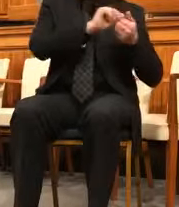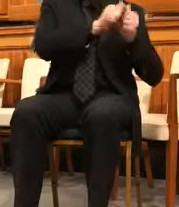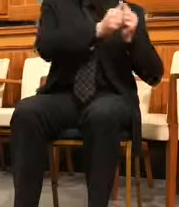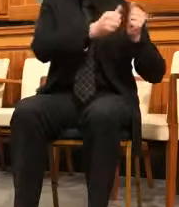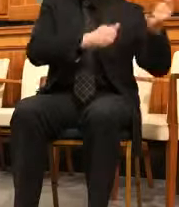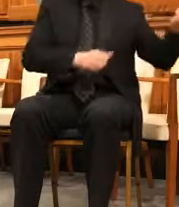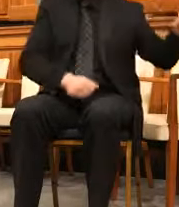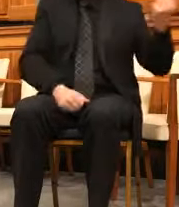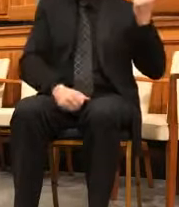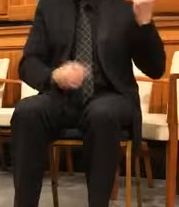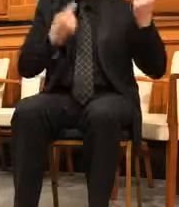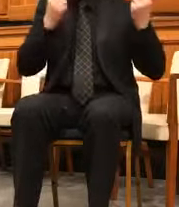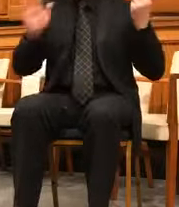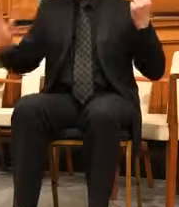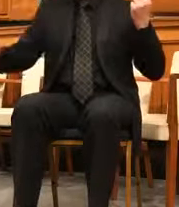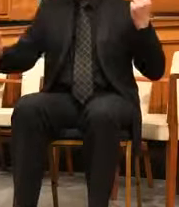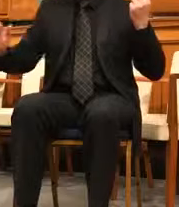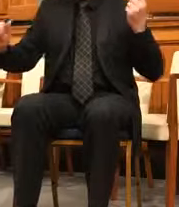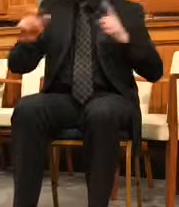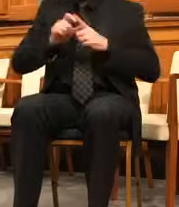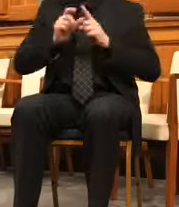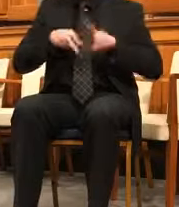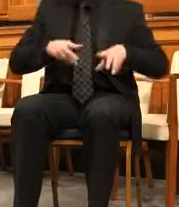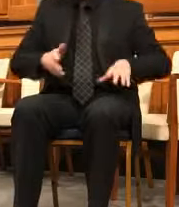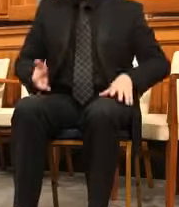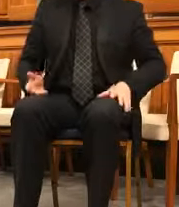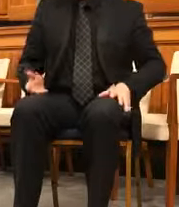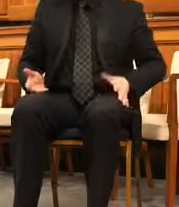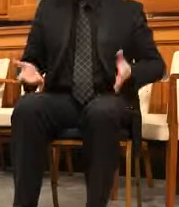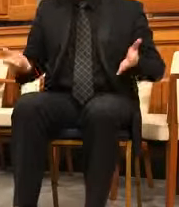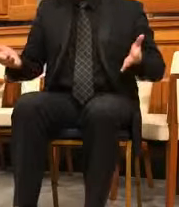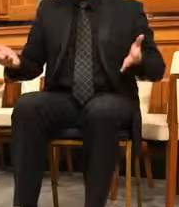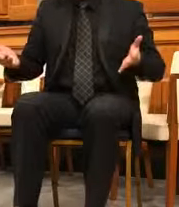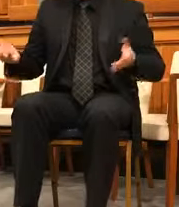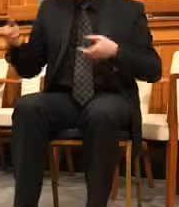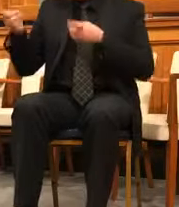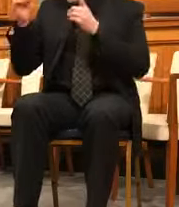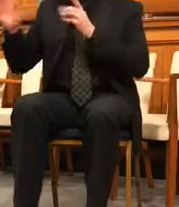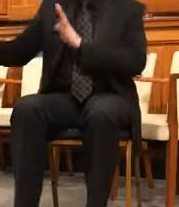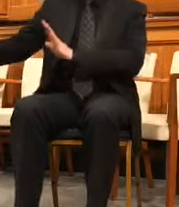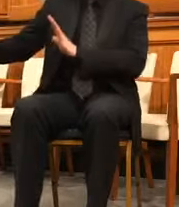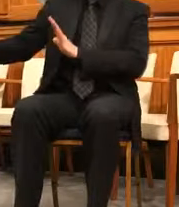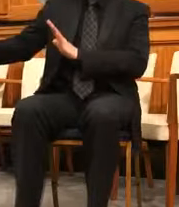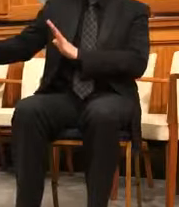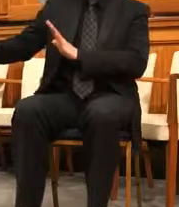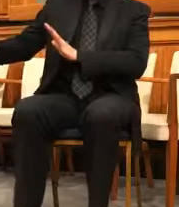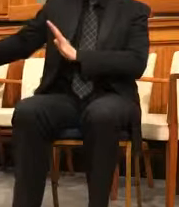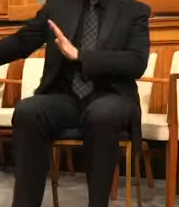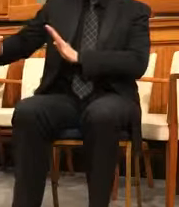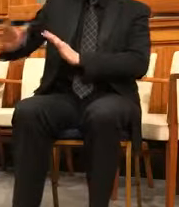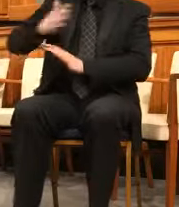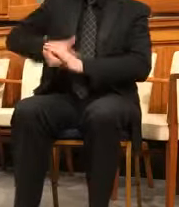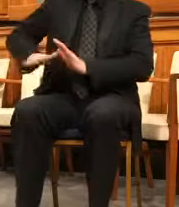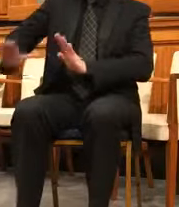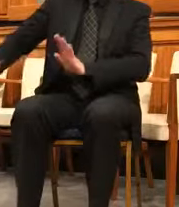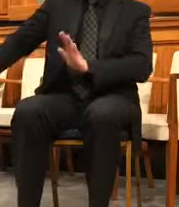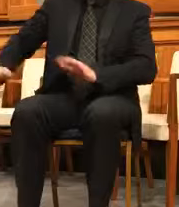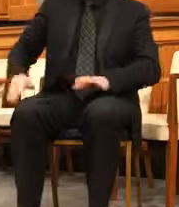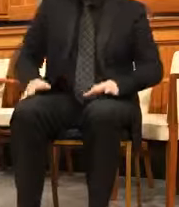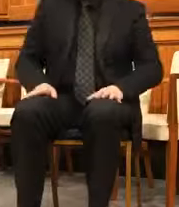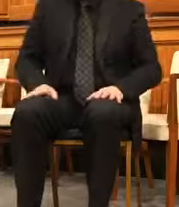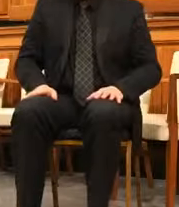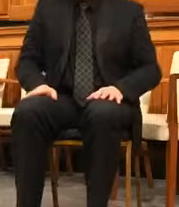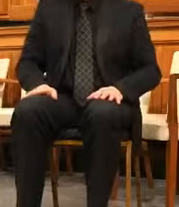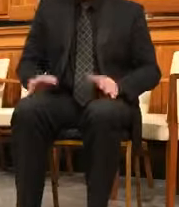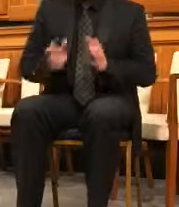certain which said, Thy daughter is dead. Why troublest thou the master any further? As